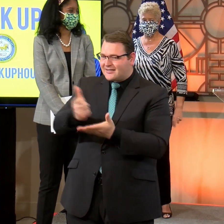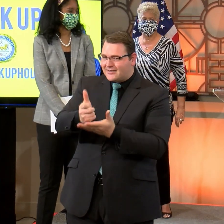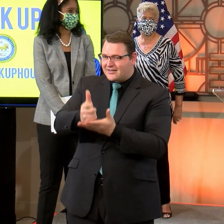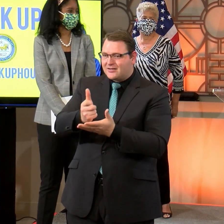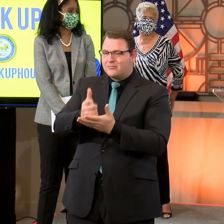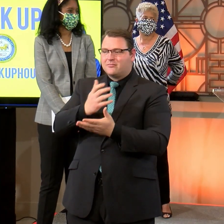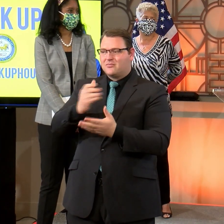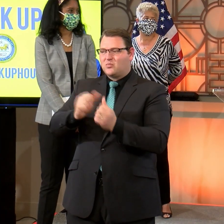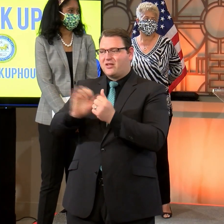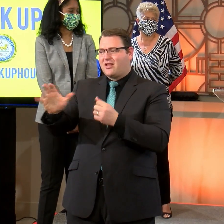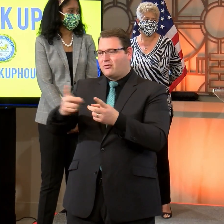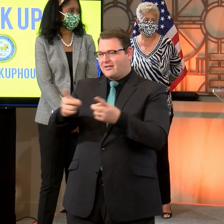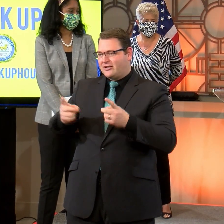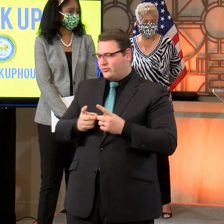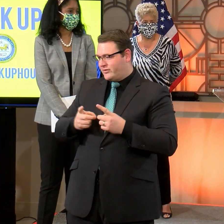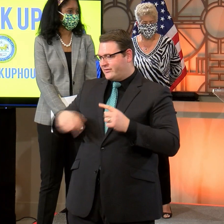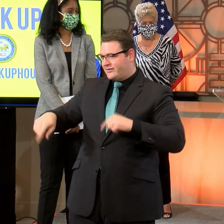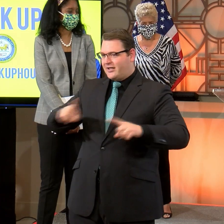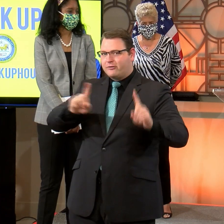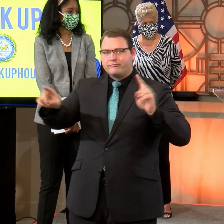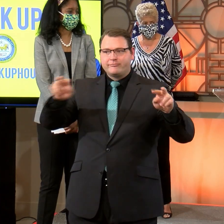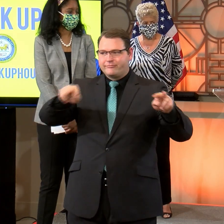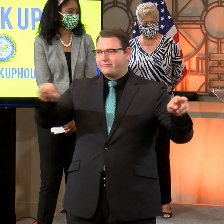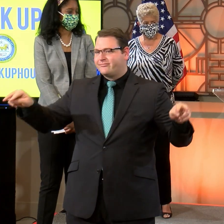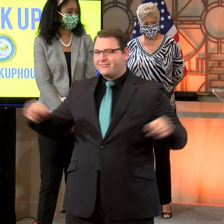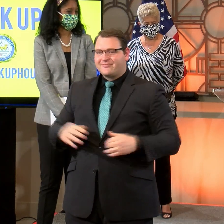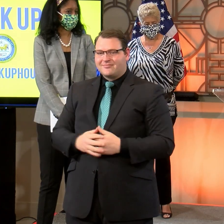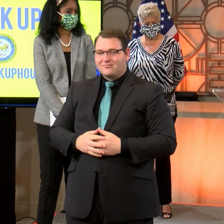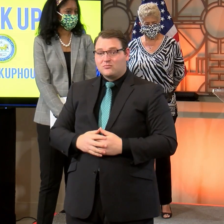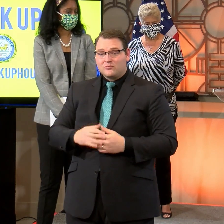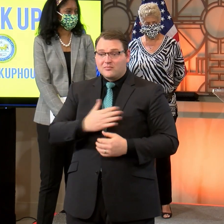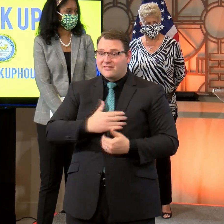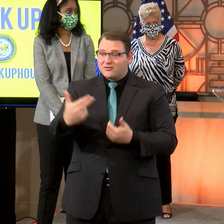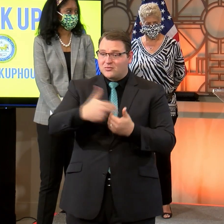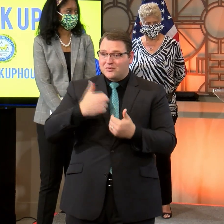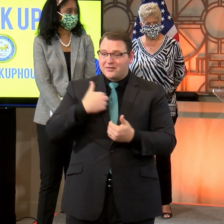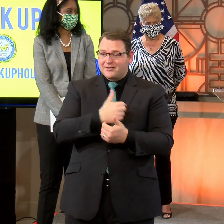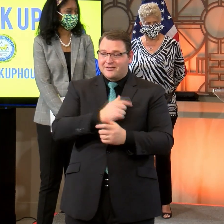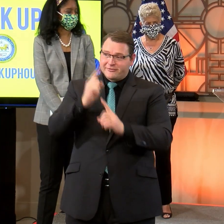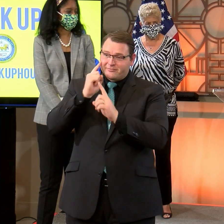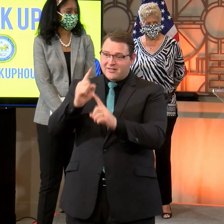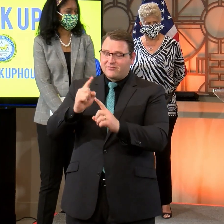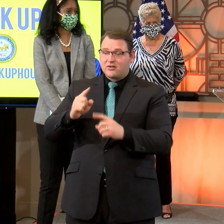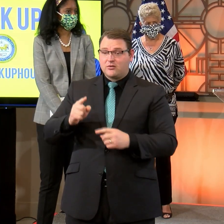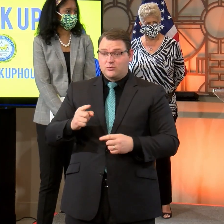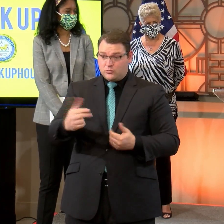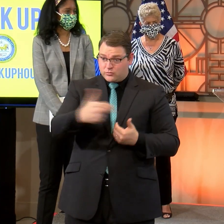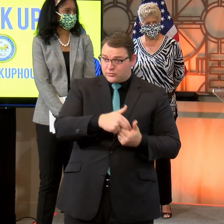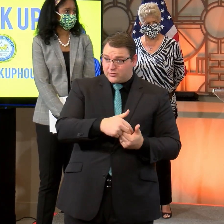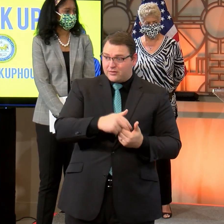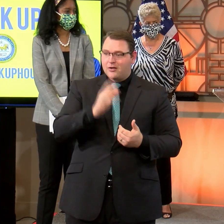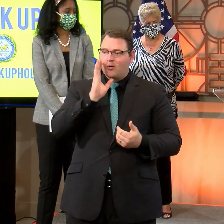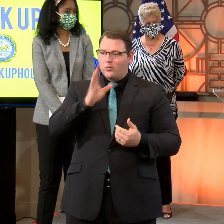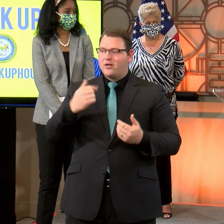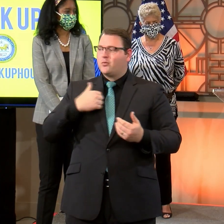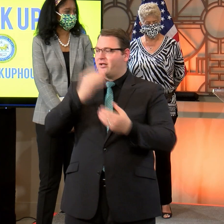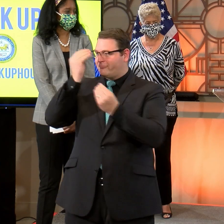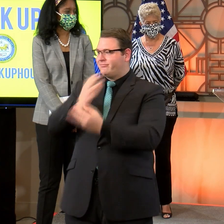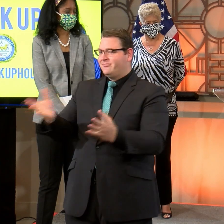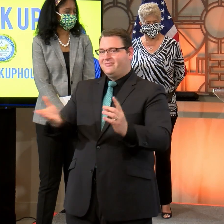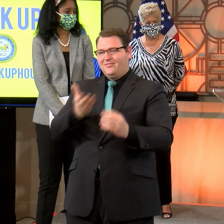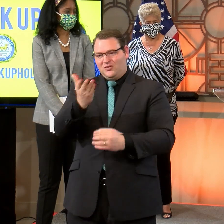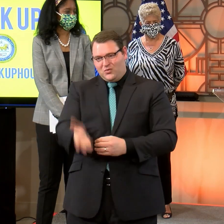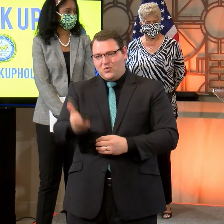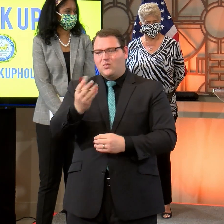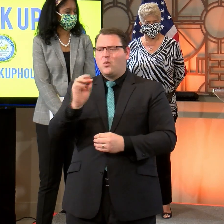respective districts. Join us in the effort, and you or your company will be highlighted as a Houston Strong hero.